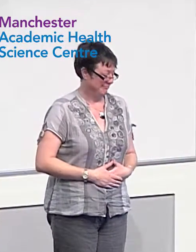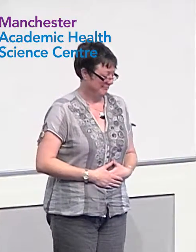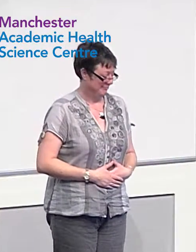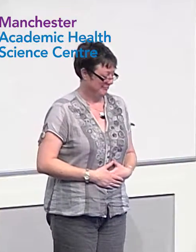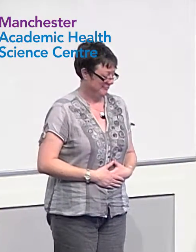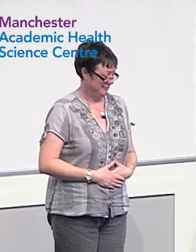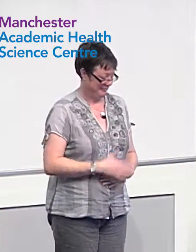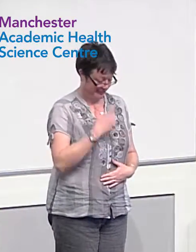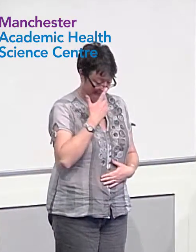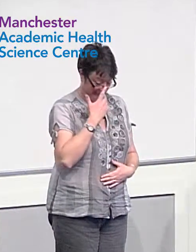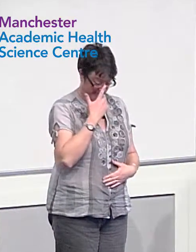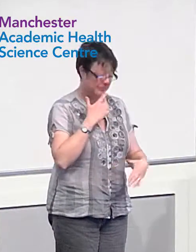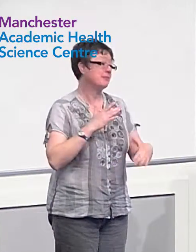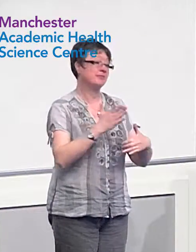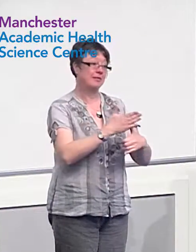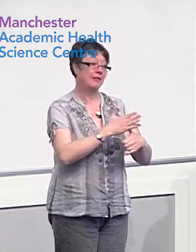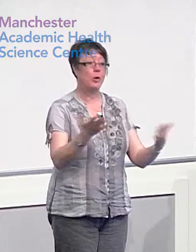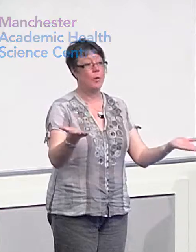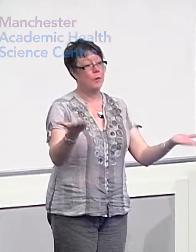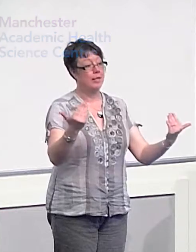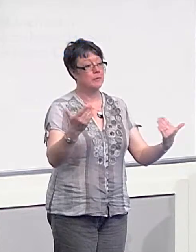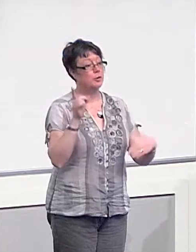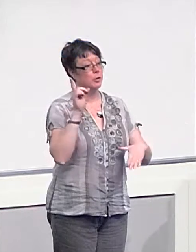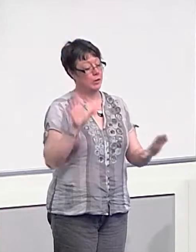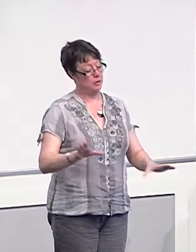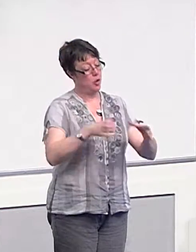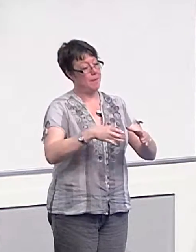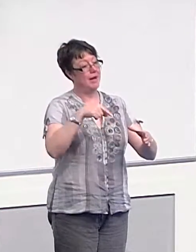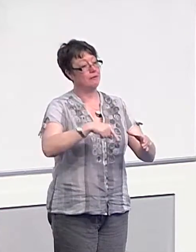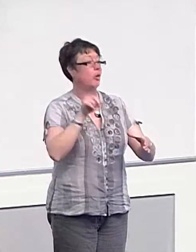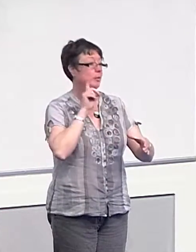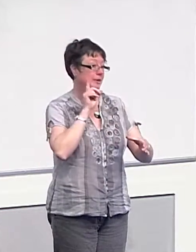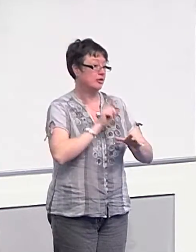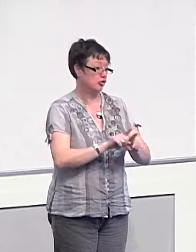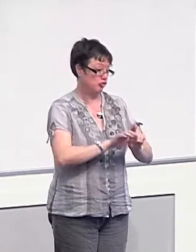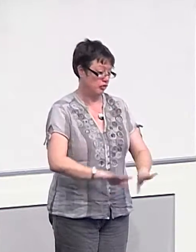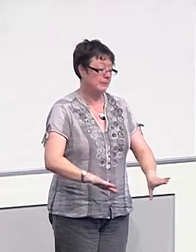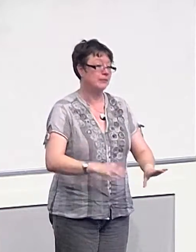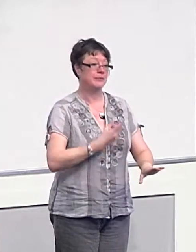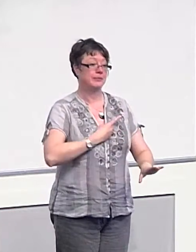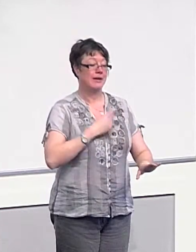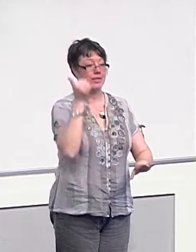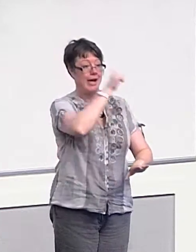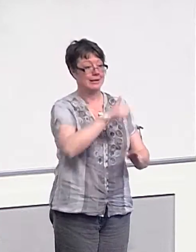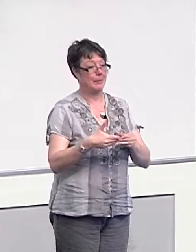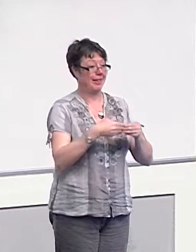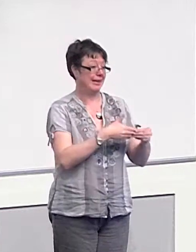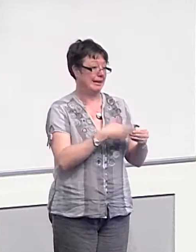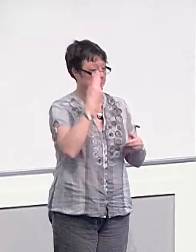First of all, welcome to the Women and Children's Domain. I'm the academic lead, Peter Clayton,